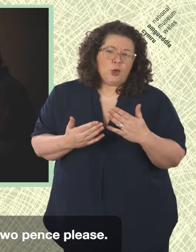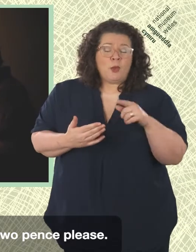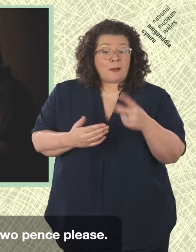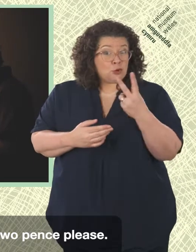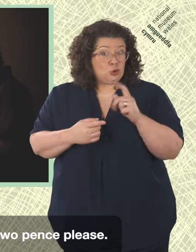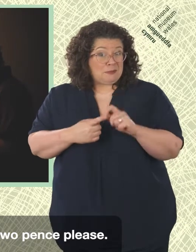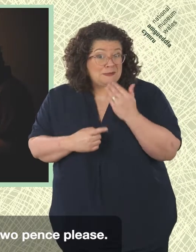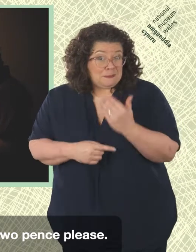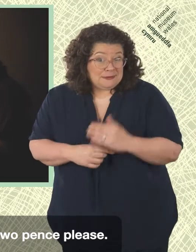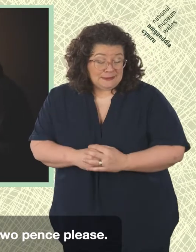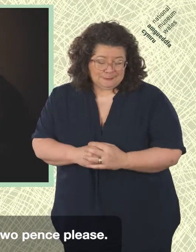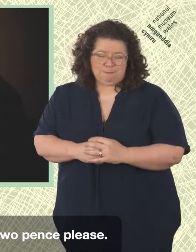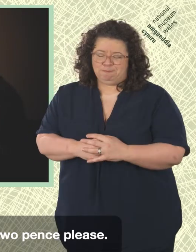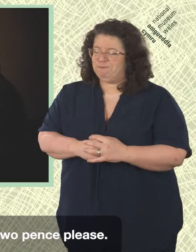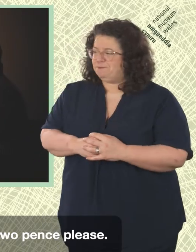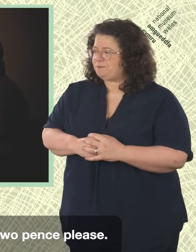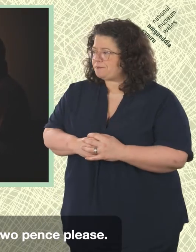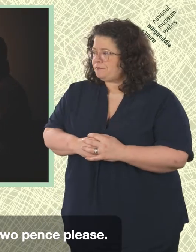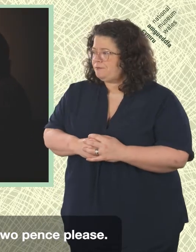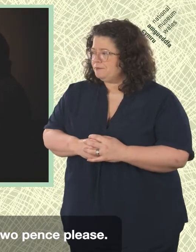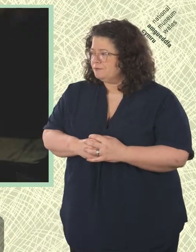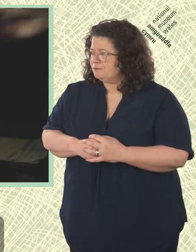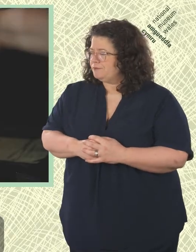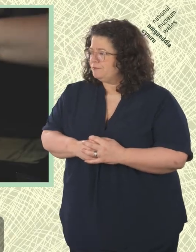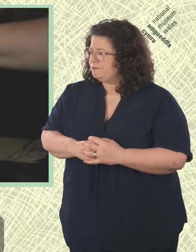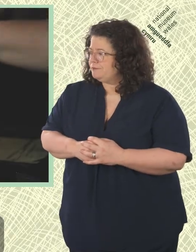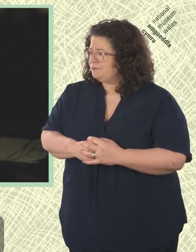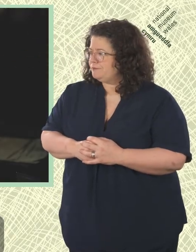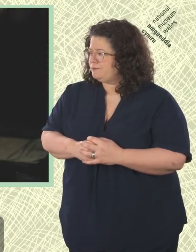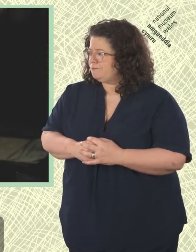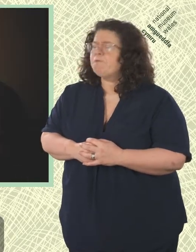Thank you, Minnie. That'll be 2p, please.